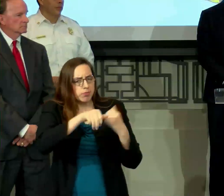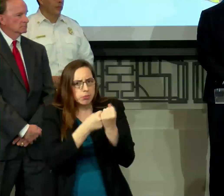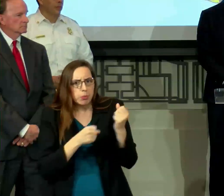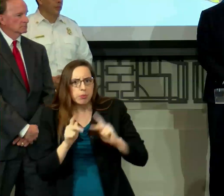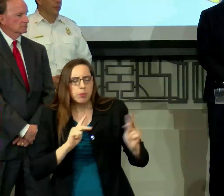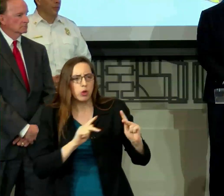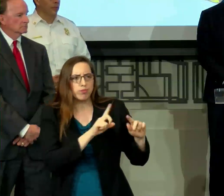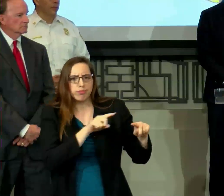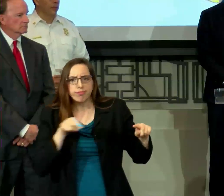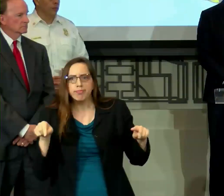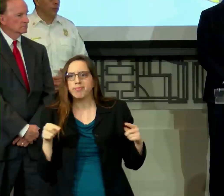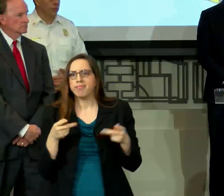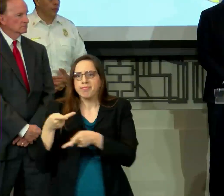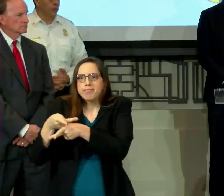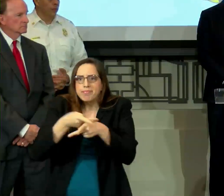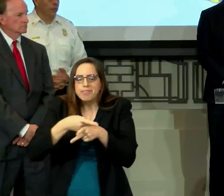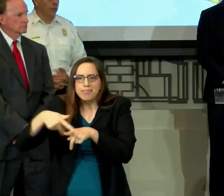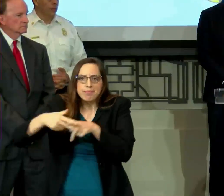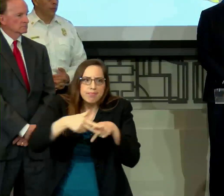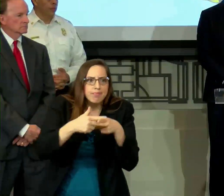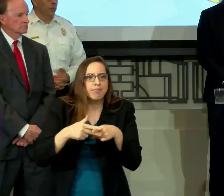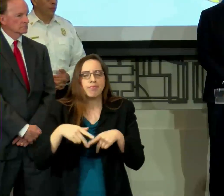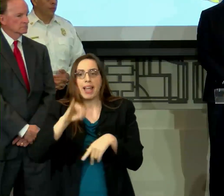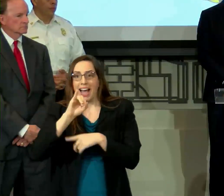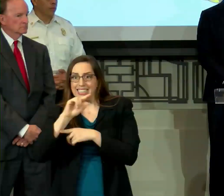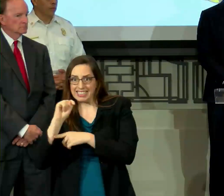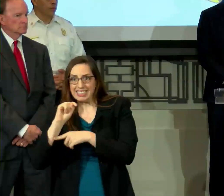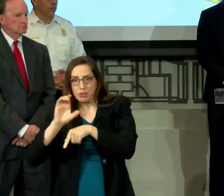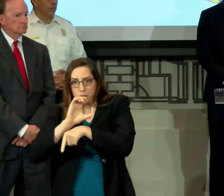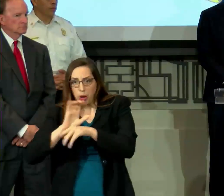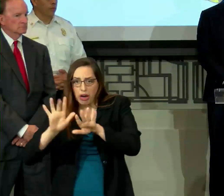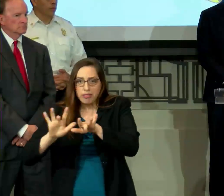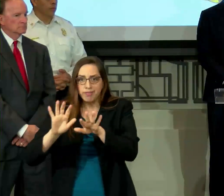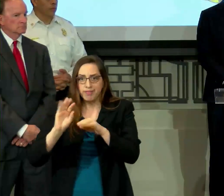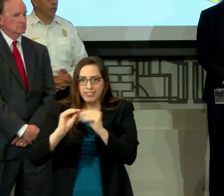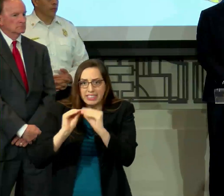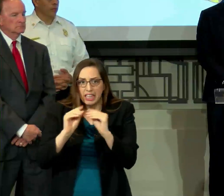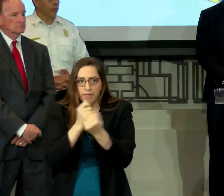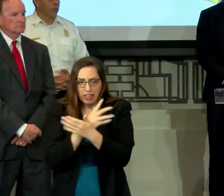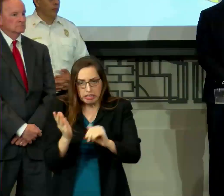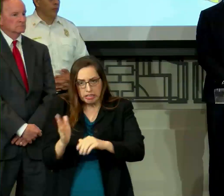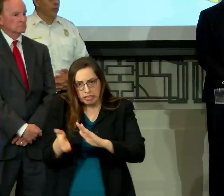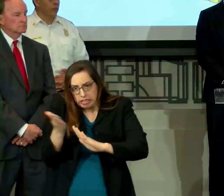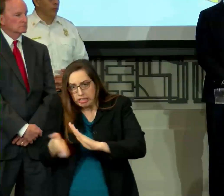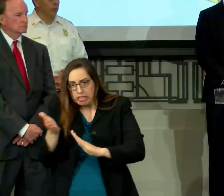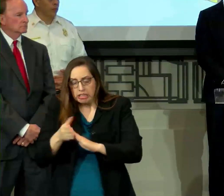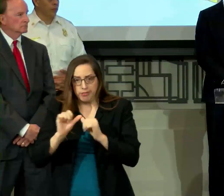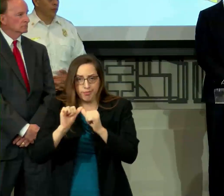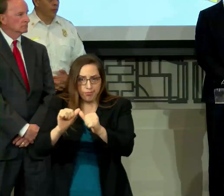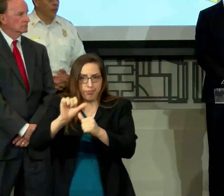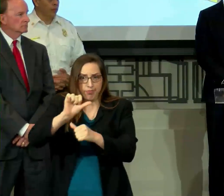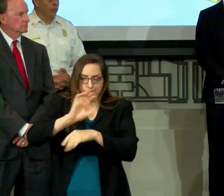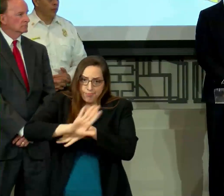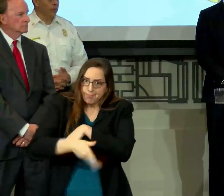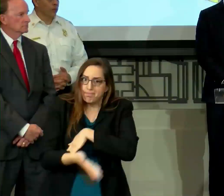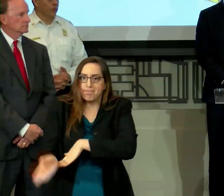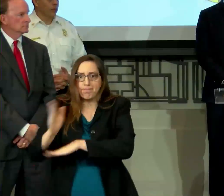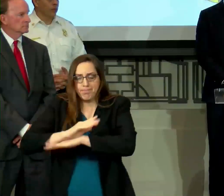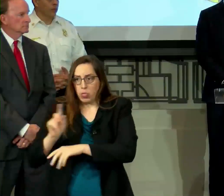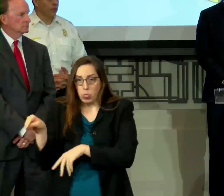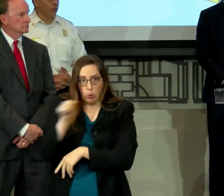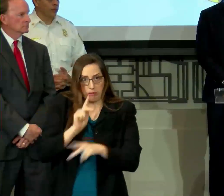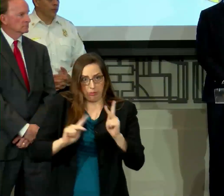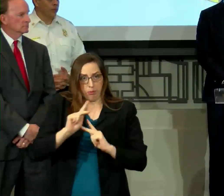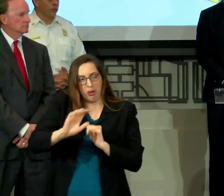personnel, whether it's the maintenance or the IT people that make that facility running 24 hours, 7. They're really the